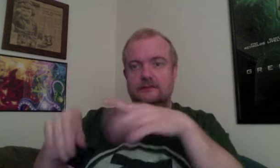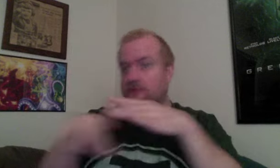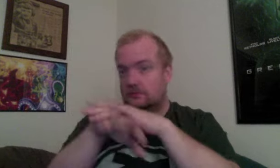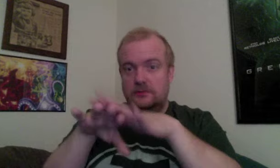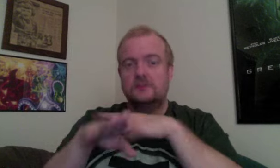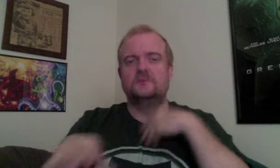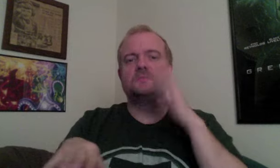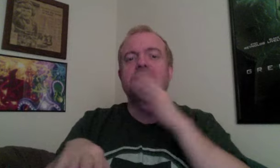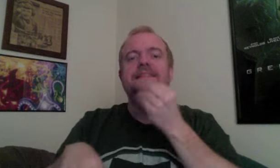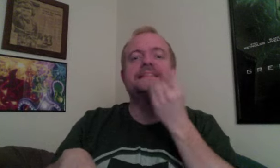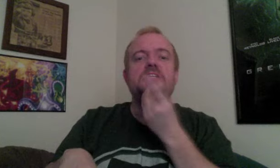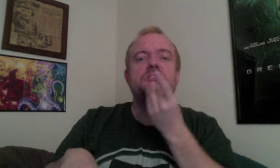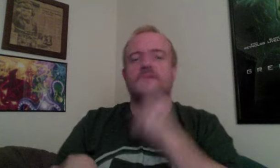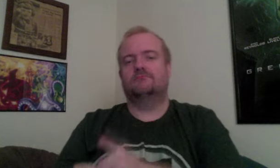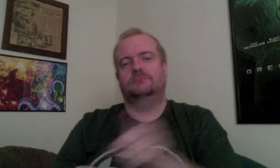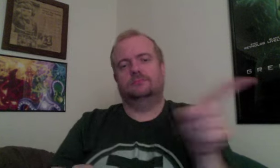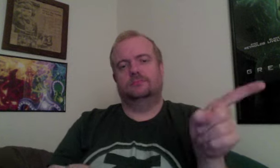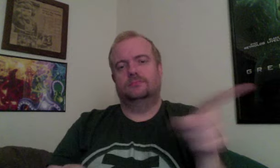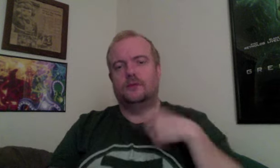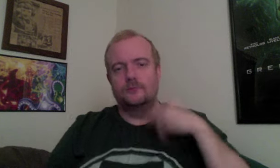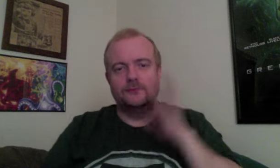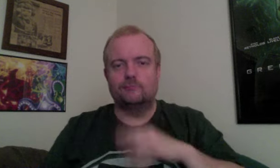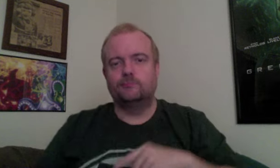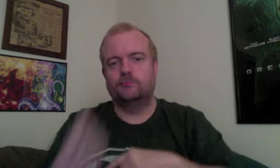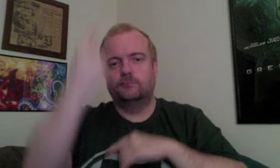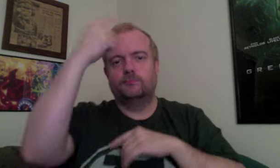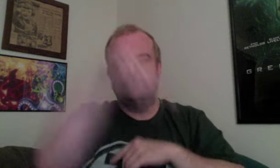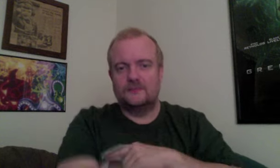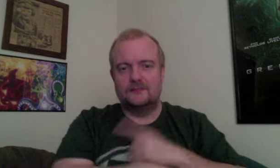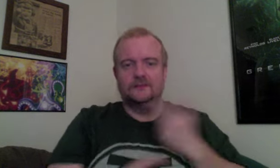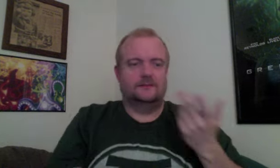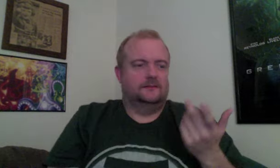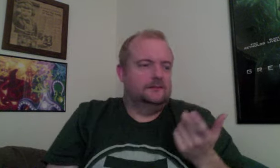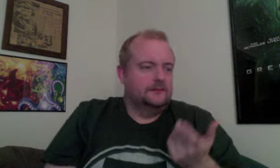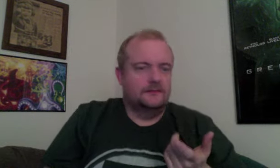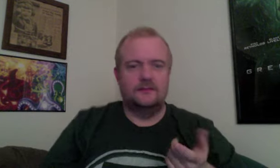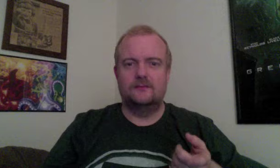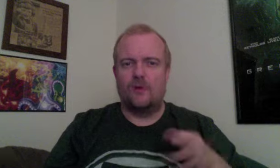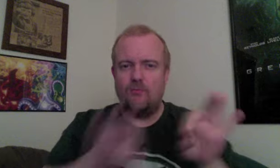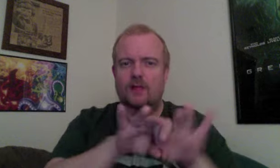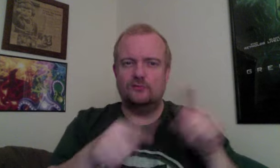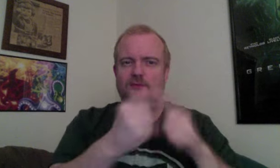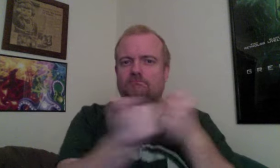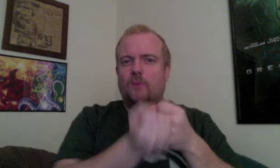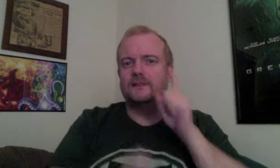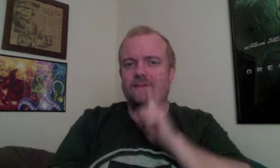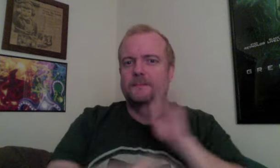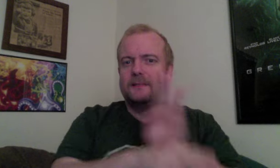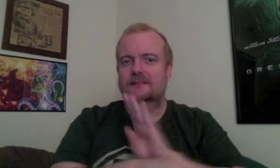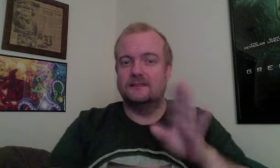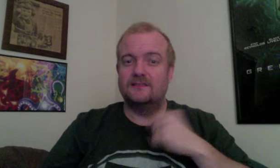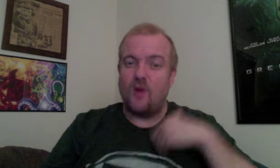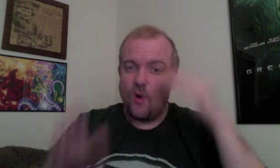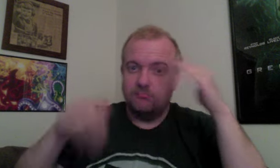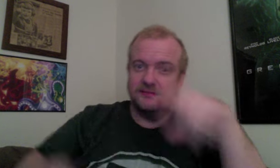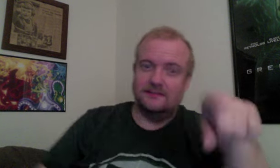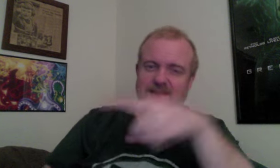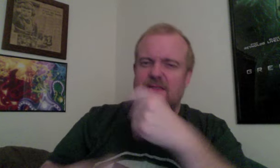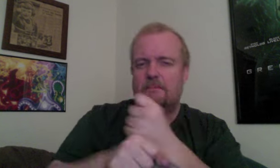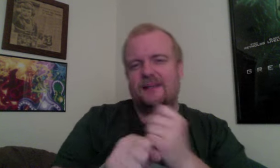eat, the frogs quickly die, causing the next 2 plagues. According to the Bible, there were gnats upon